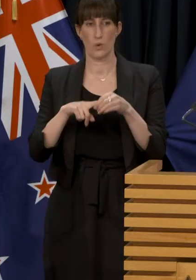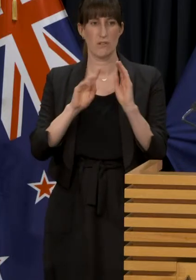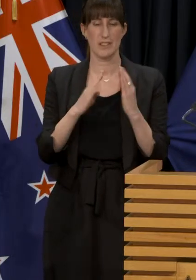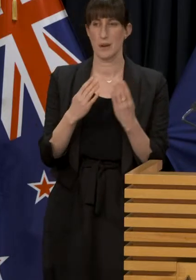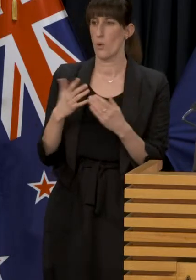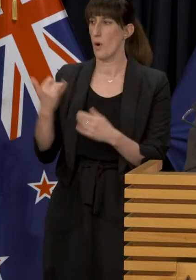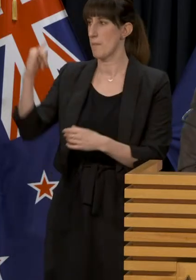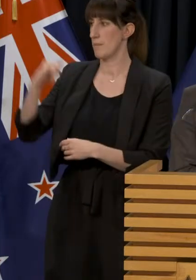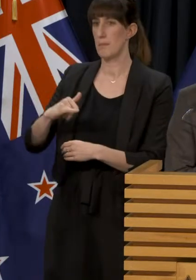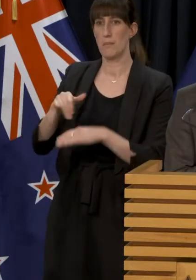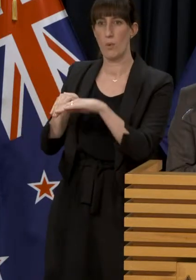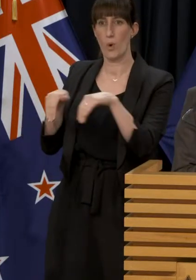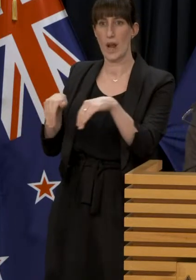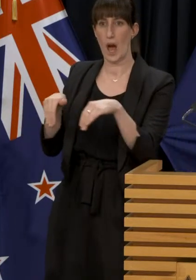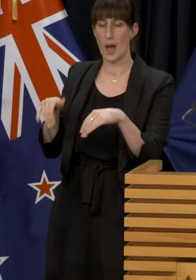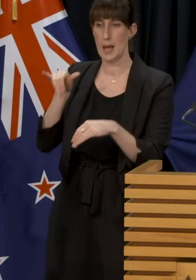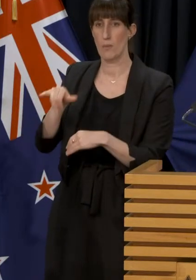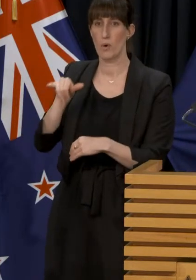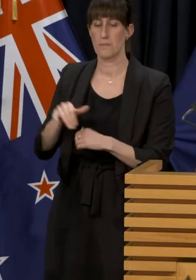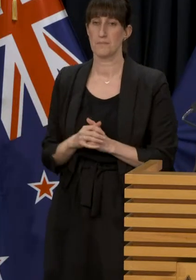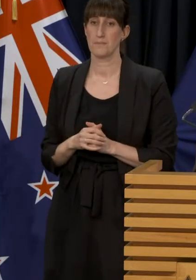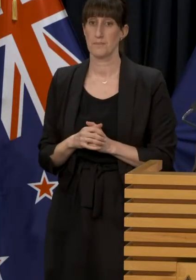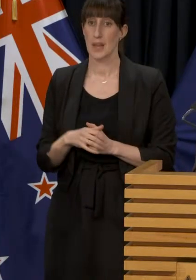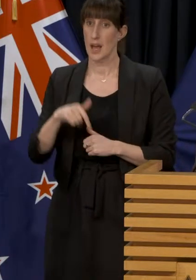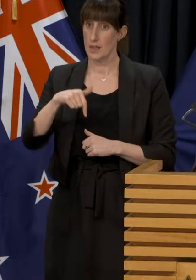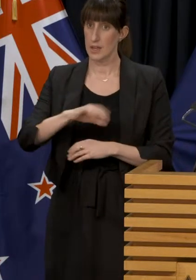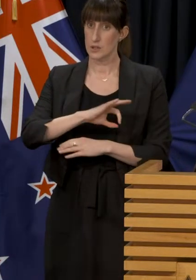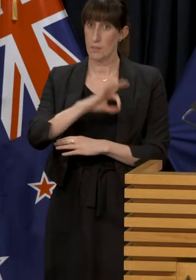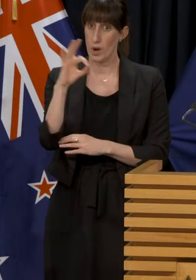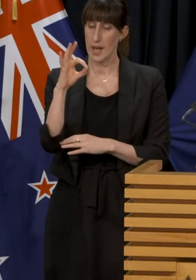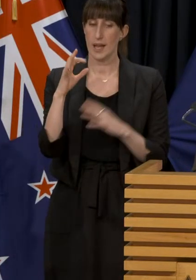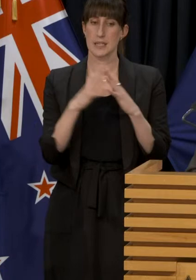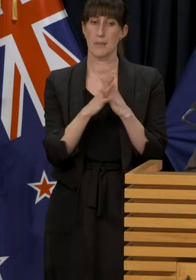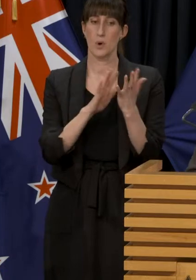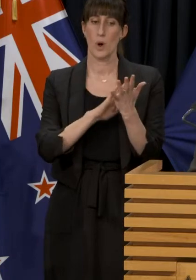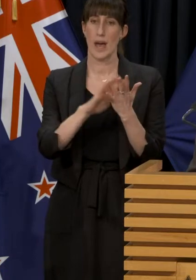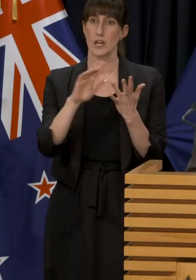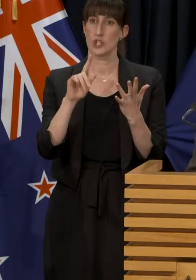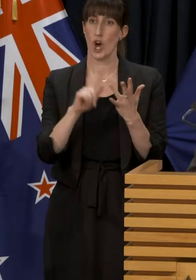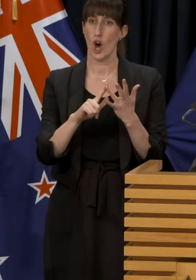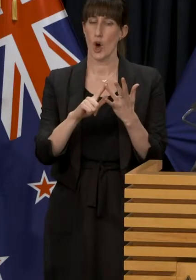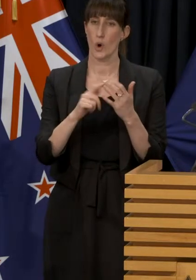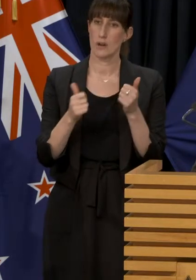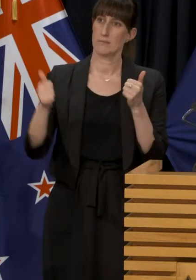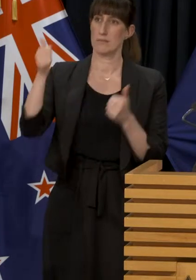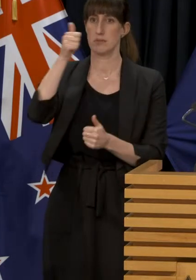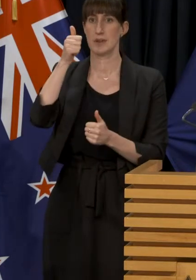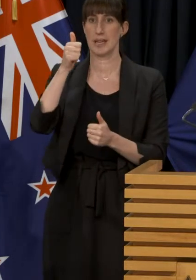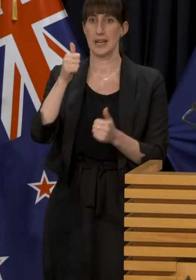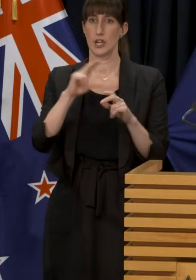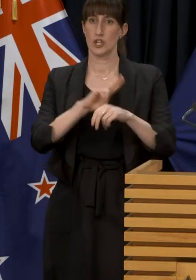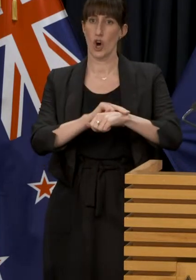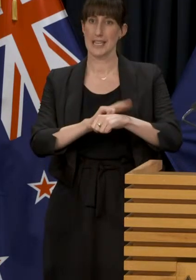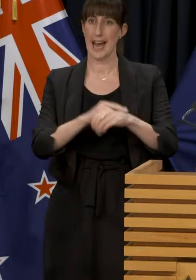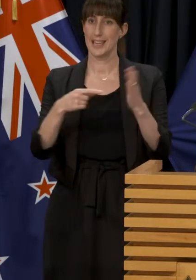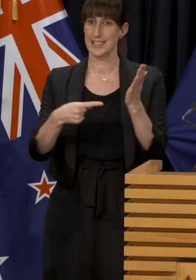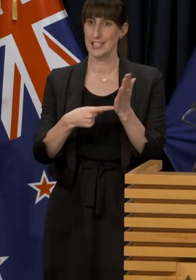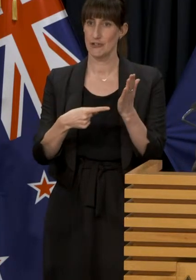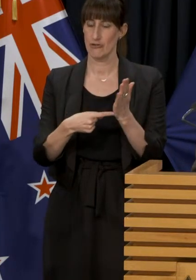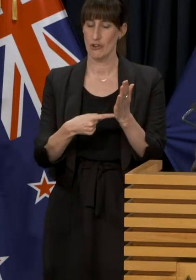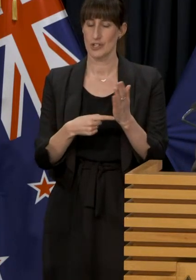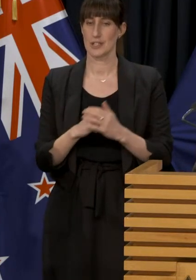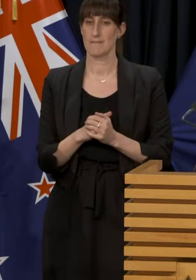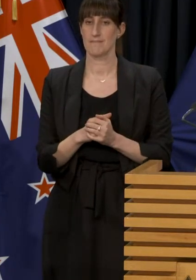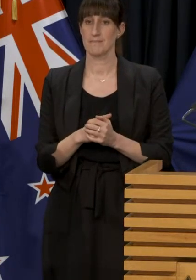border. You might have heard this morning the WHO Director General Dr. Tedros emphasising that while a number of